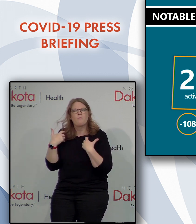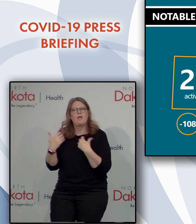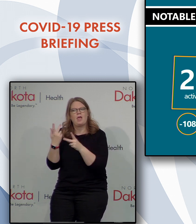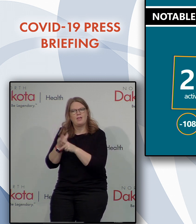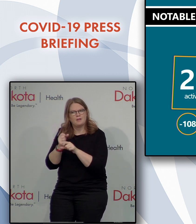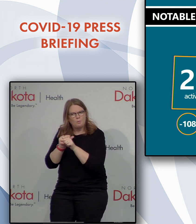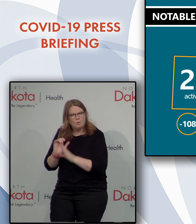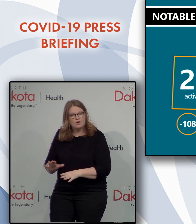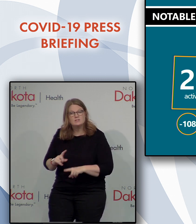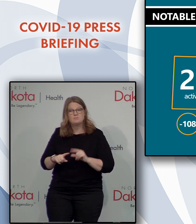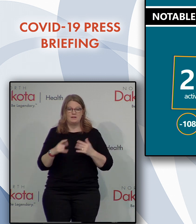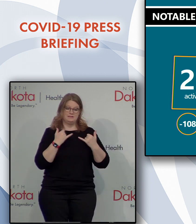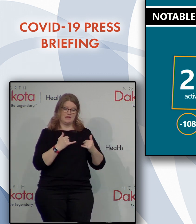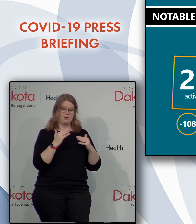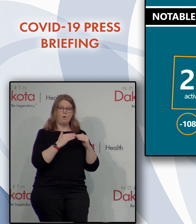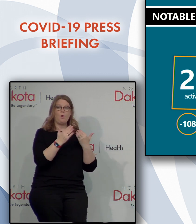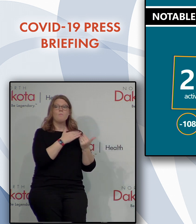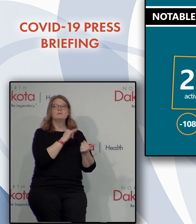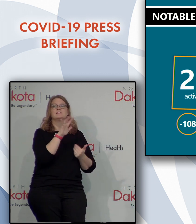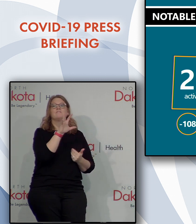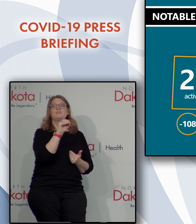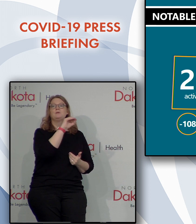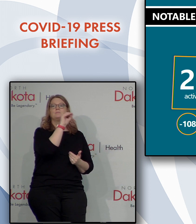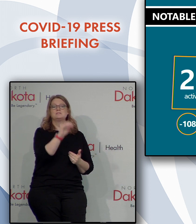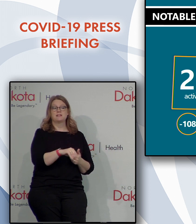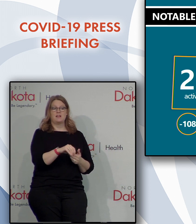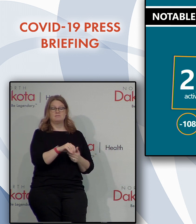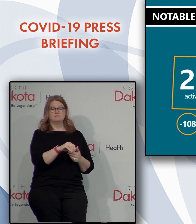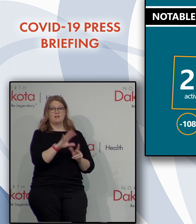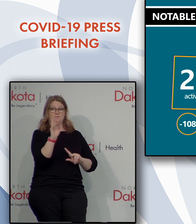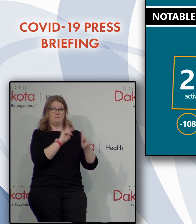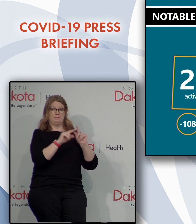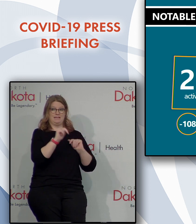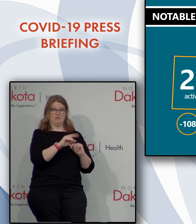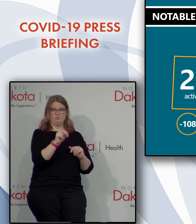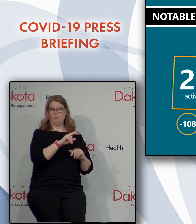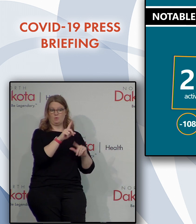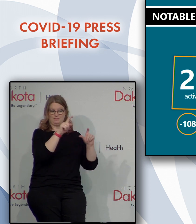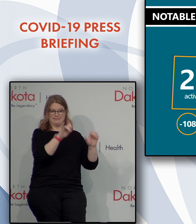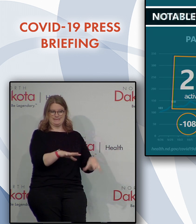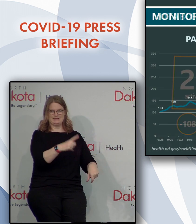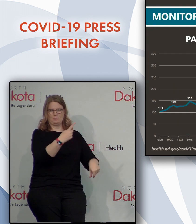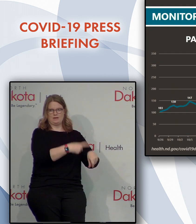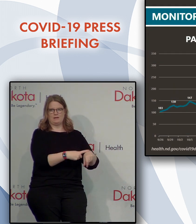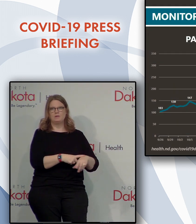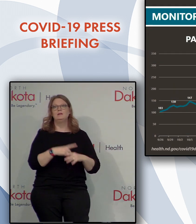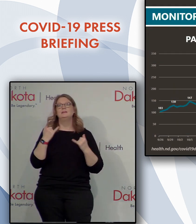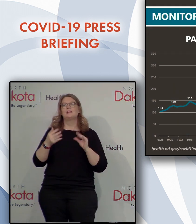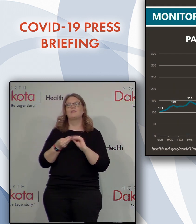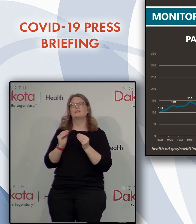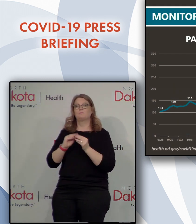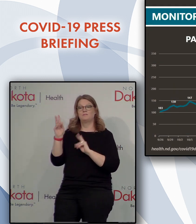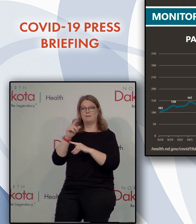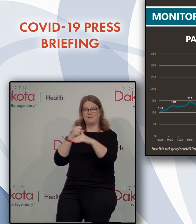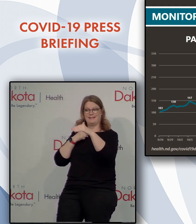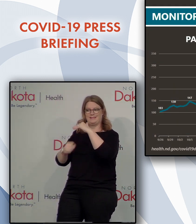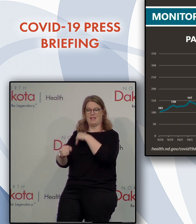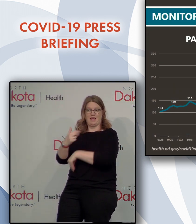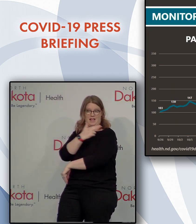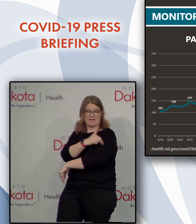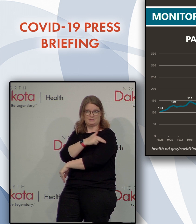now nearly 50% of North Dakotans have been tested at least one time. Looking at hospitalizations